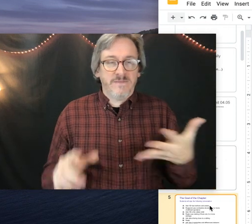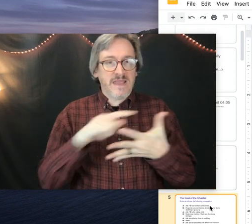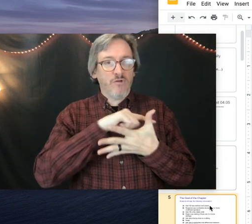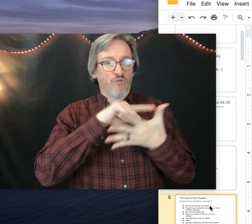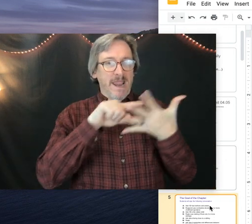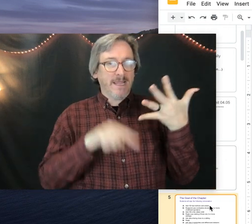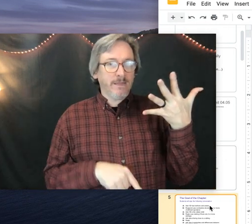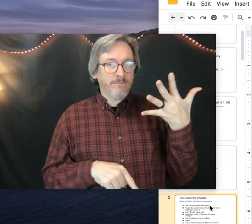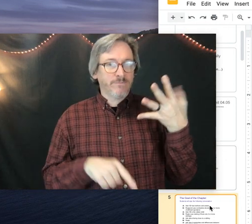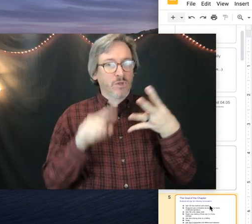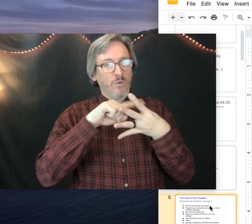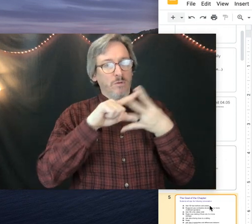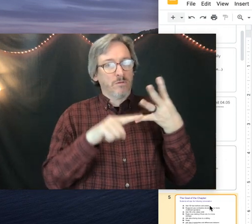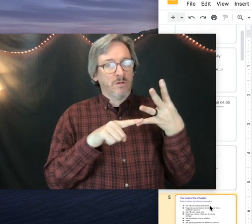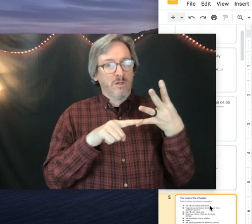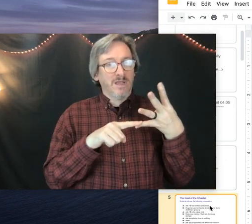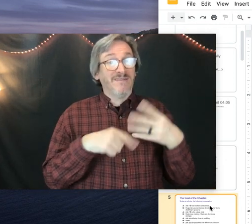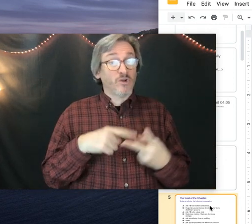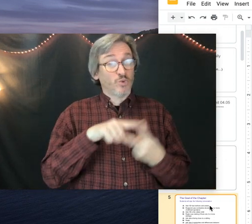Then ranking.